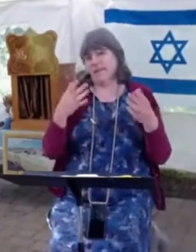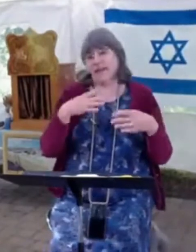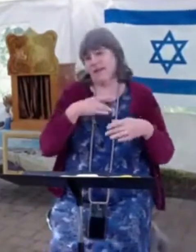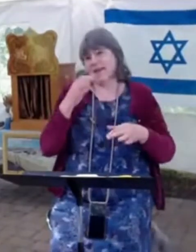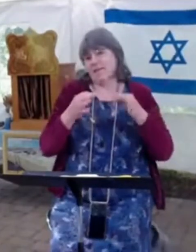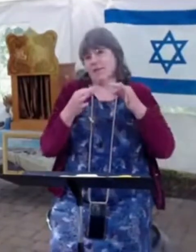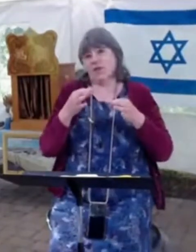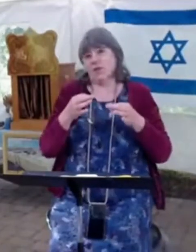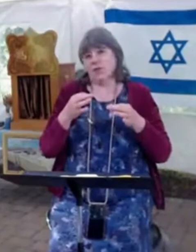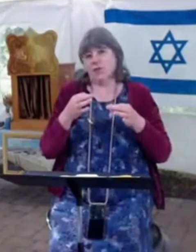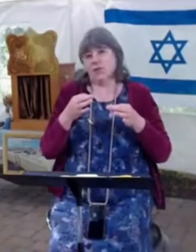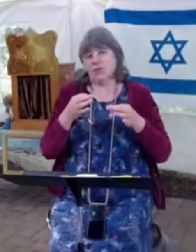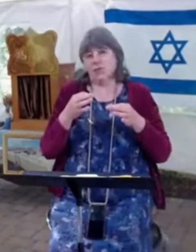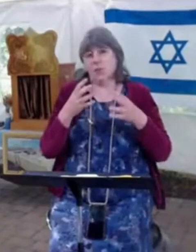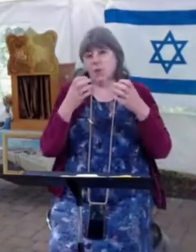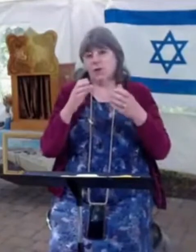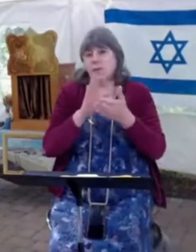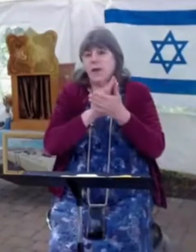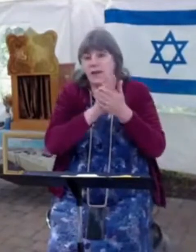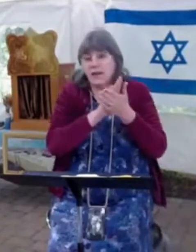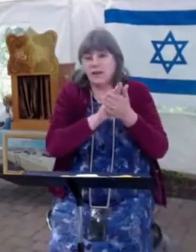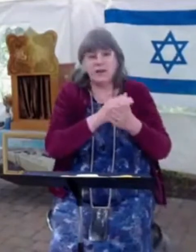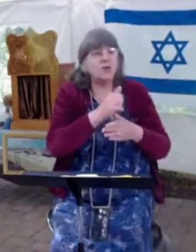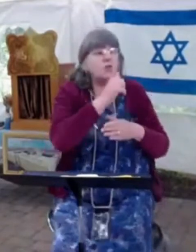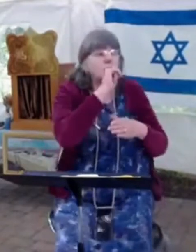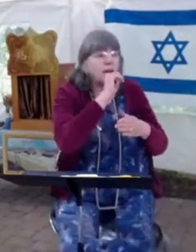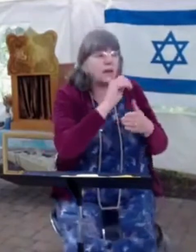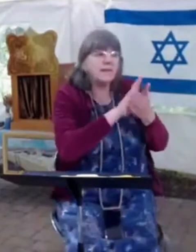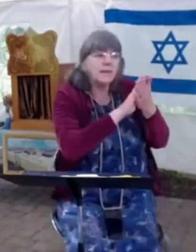anywhere else. We are what we consume.